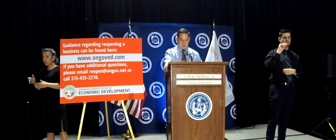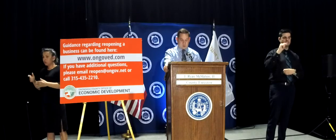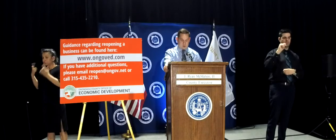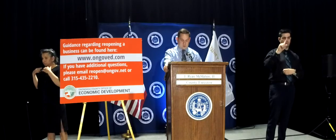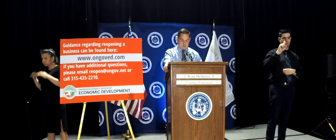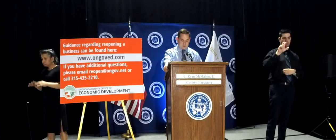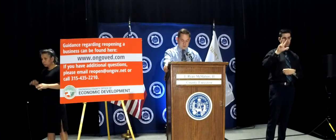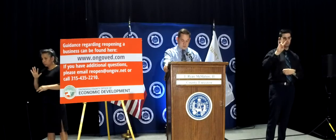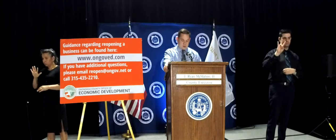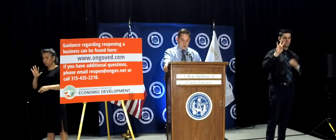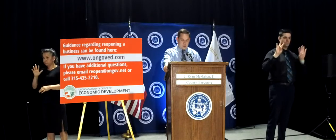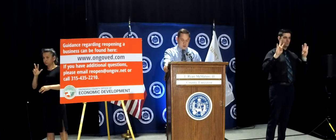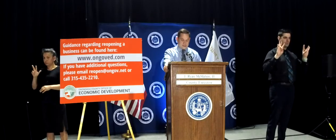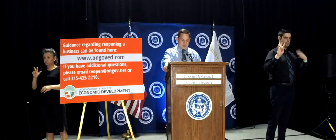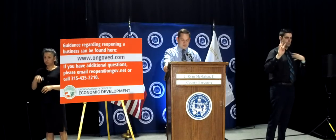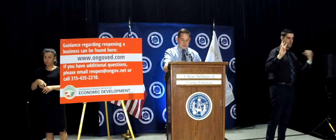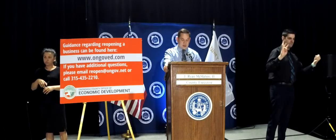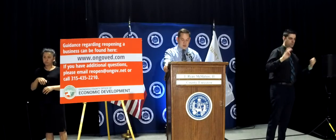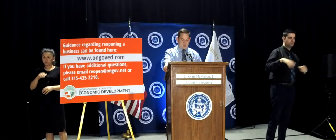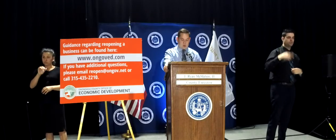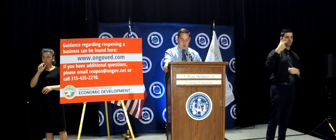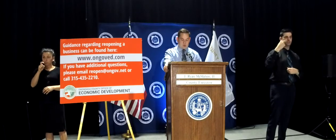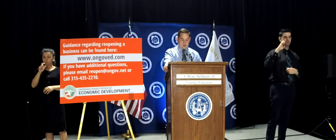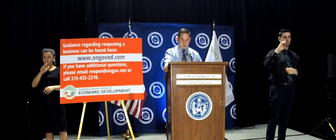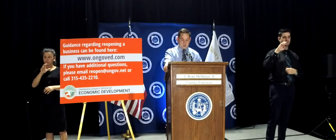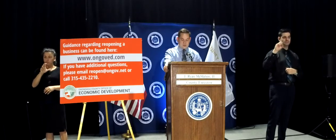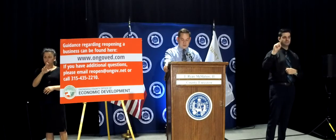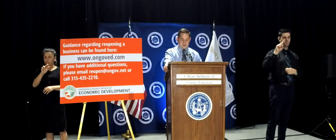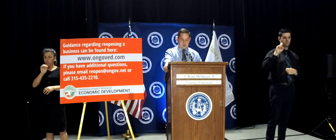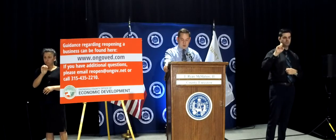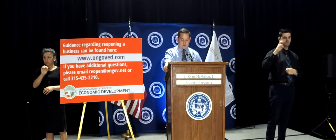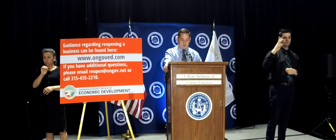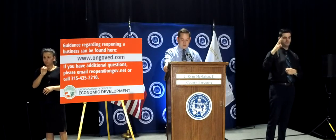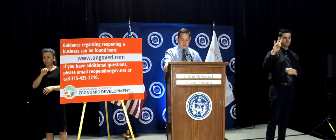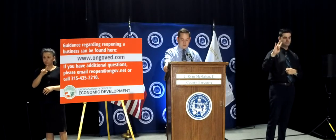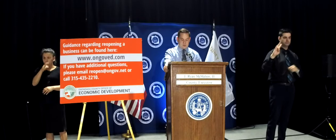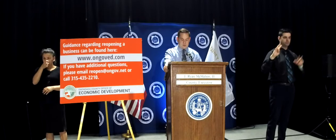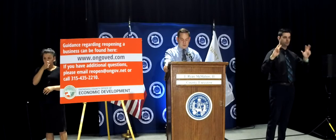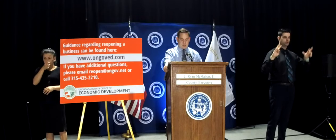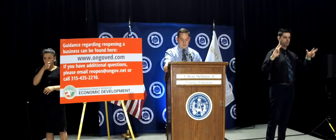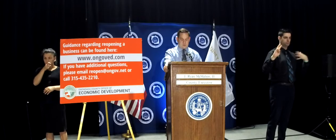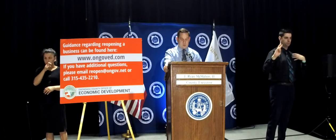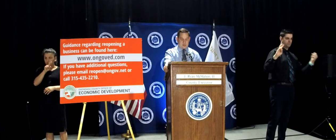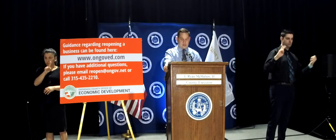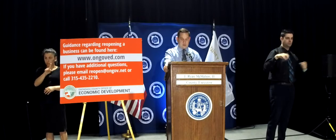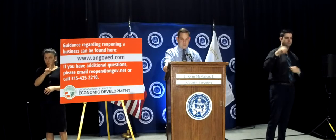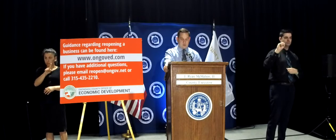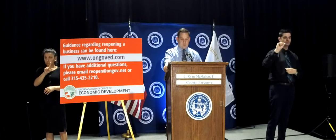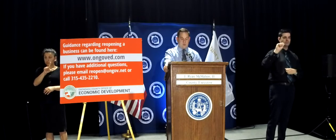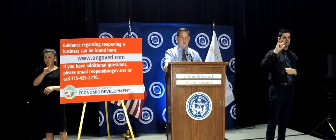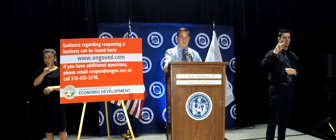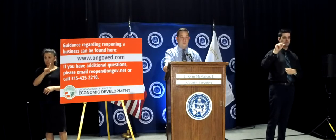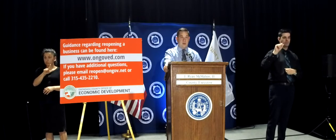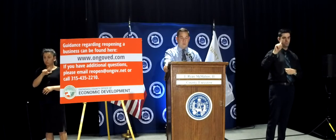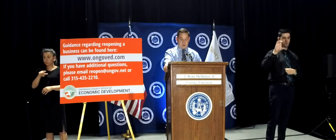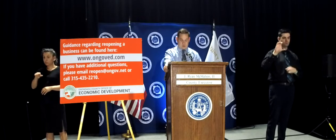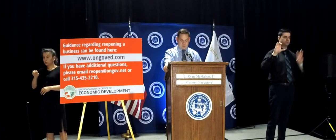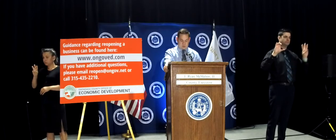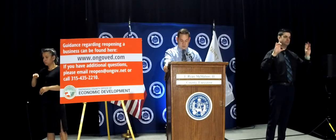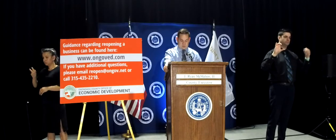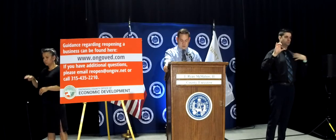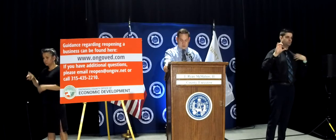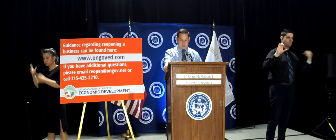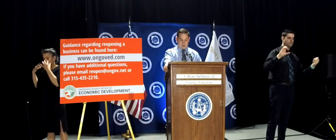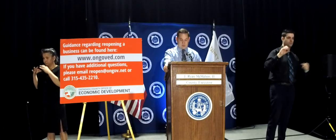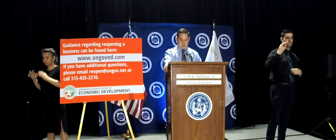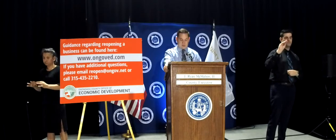with 33 recoveries. Town of Salina, 100 with 60 recoveries. Town of DeWitt, 82 with 58